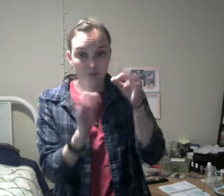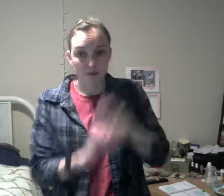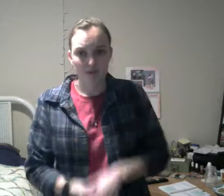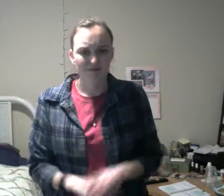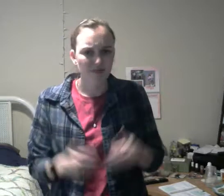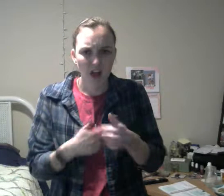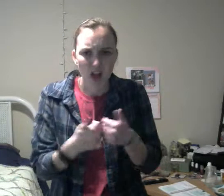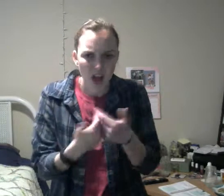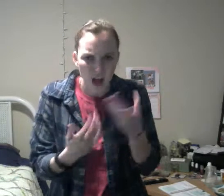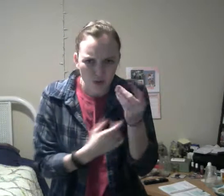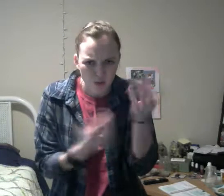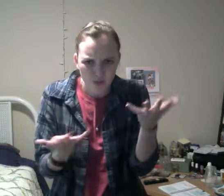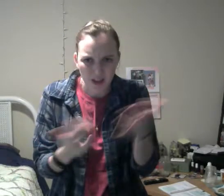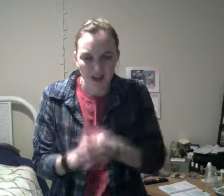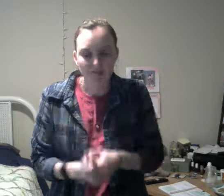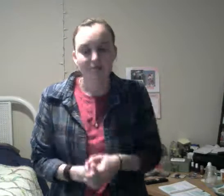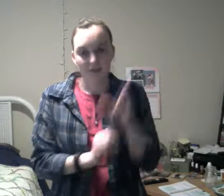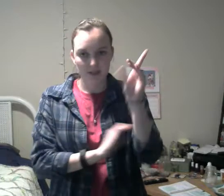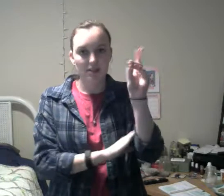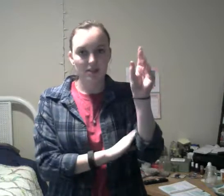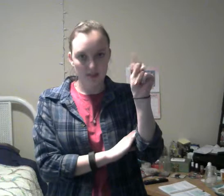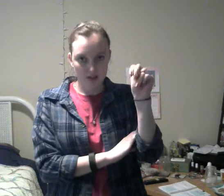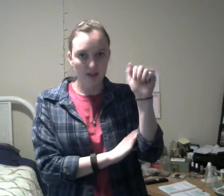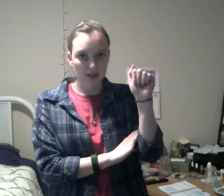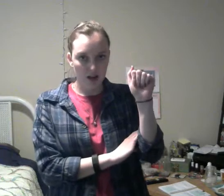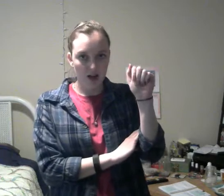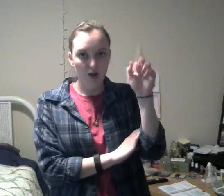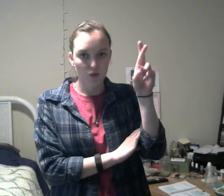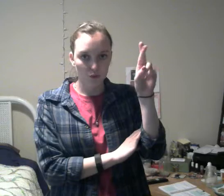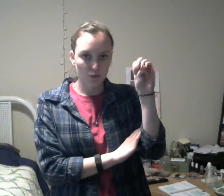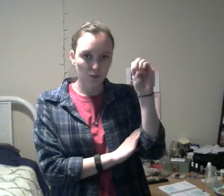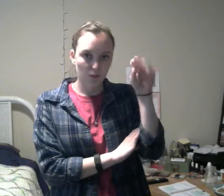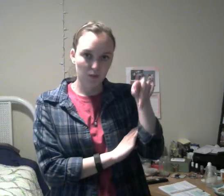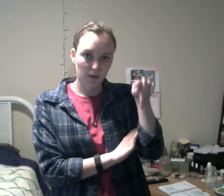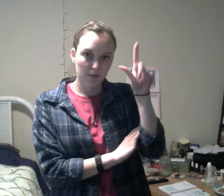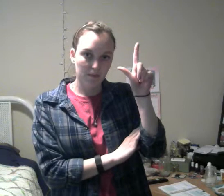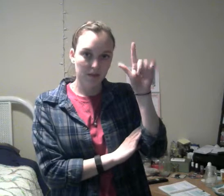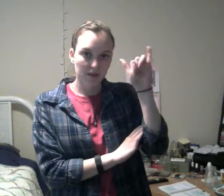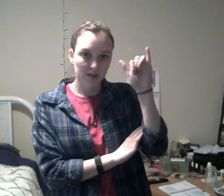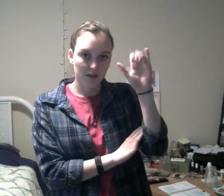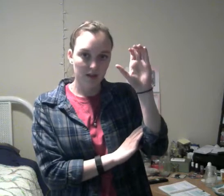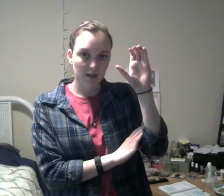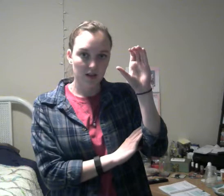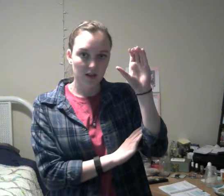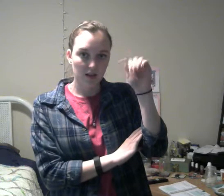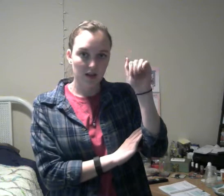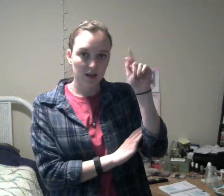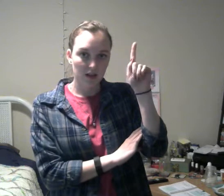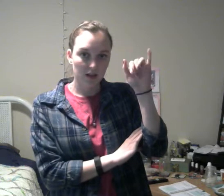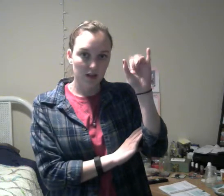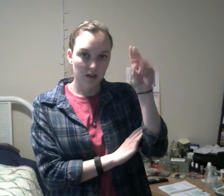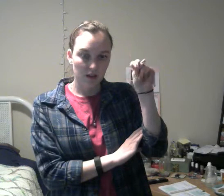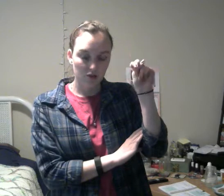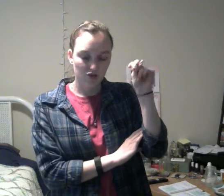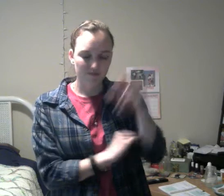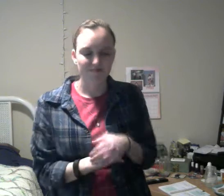DNA replication. What does it look like? Well, DNA is essentially like a zipper, and if we can unwind the zipper and add new letters in